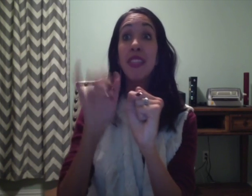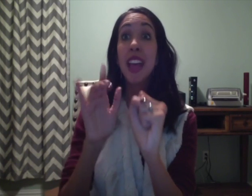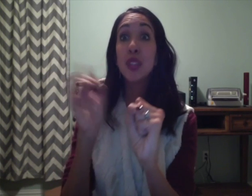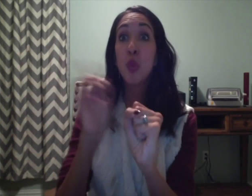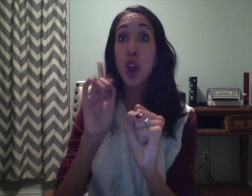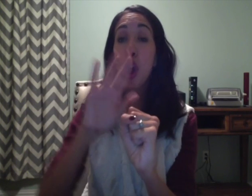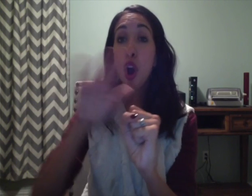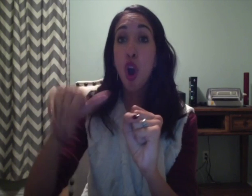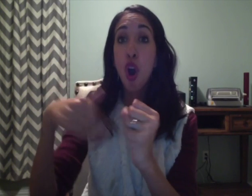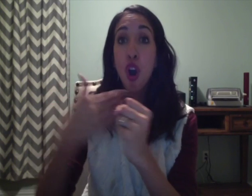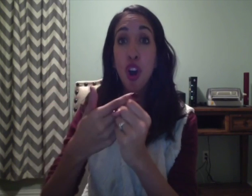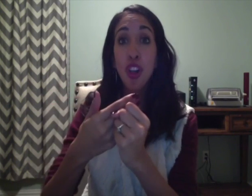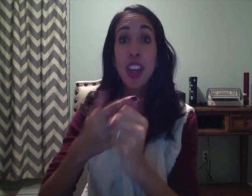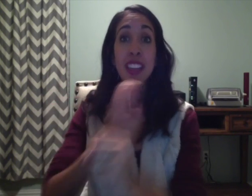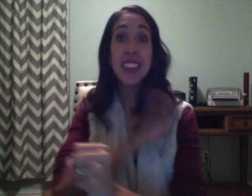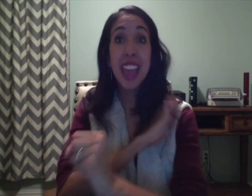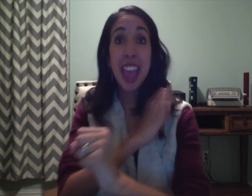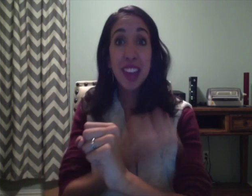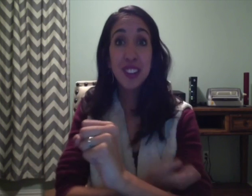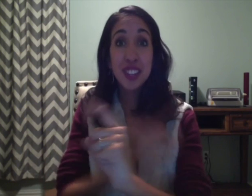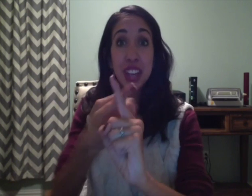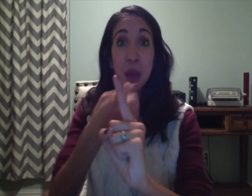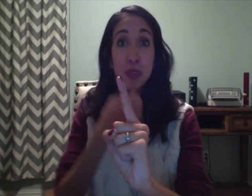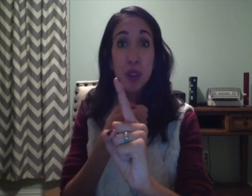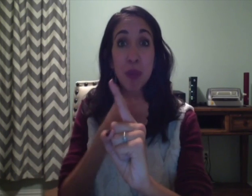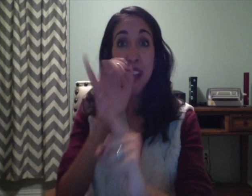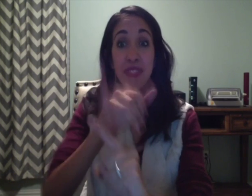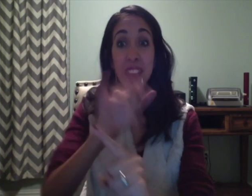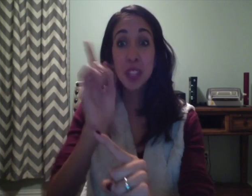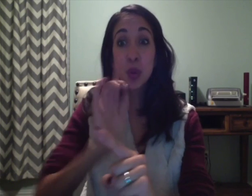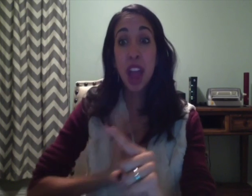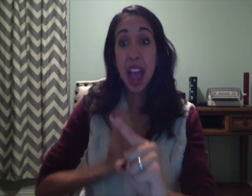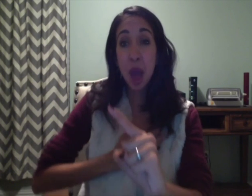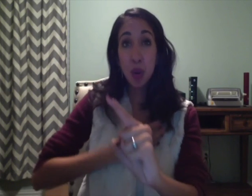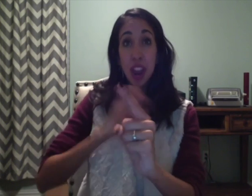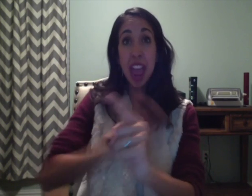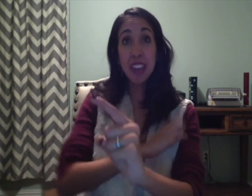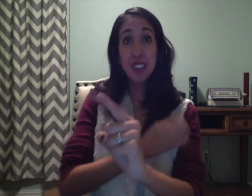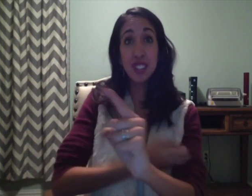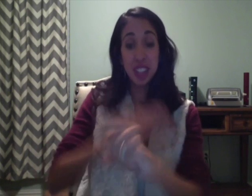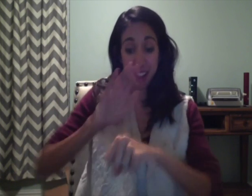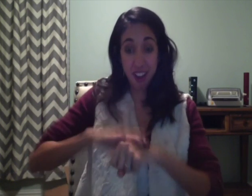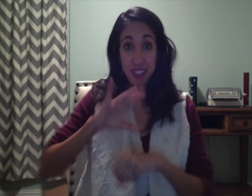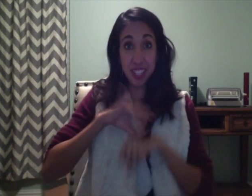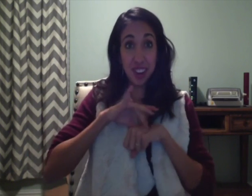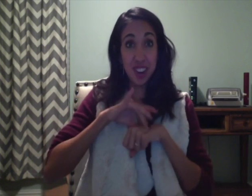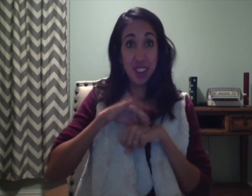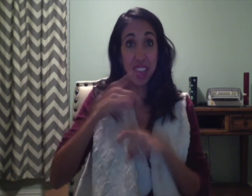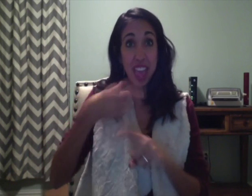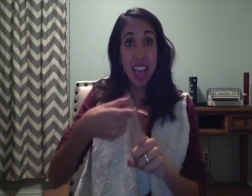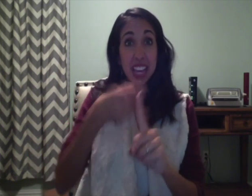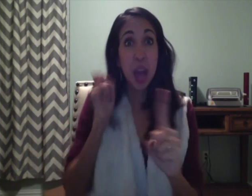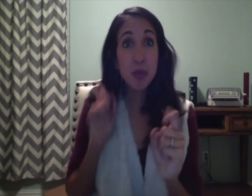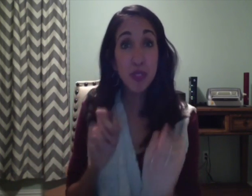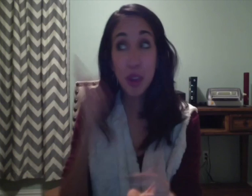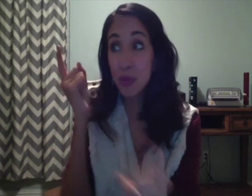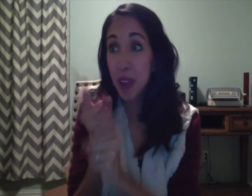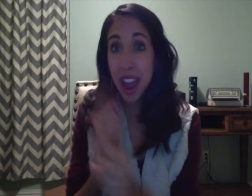That's where all the energy comes from. That's where our energy on this earth comes from,